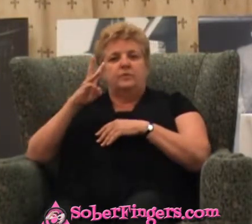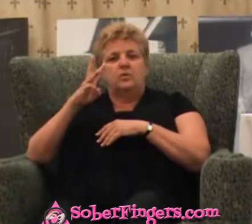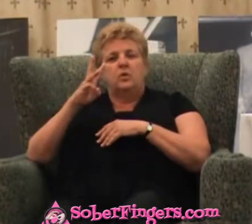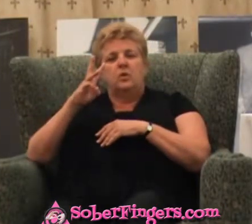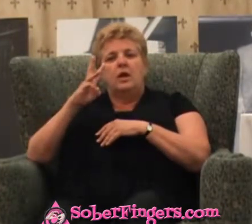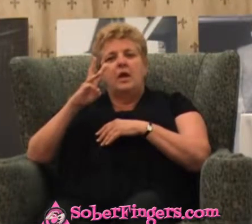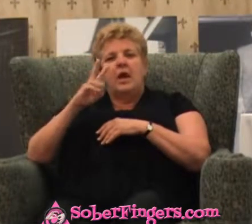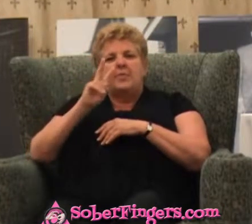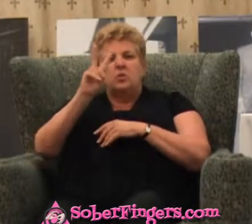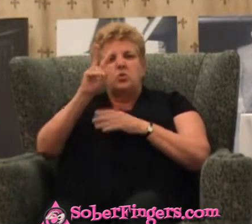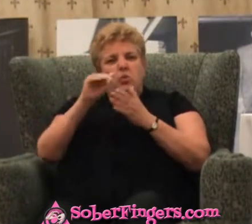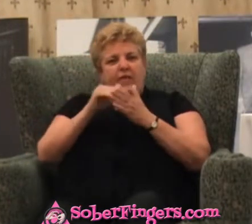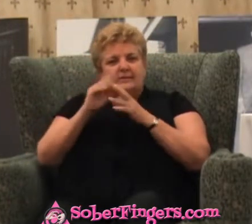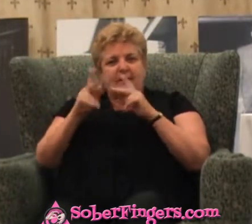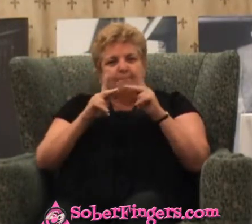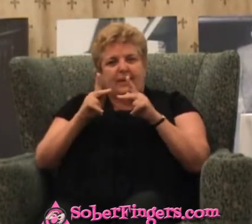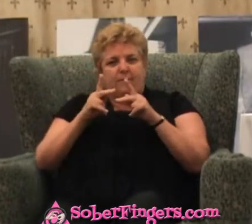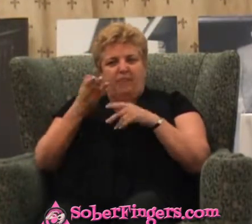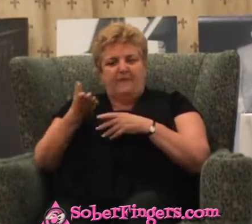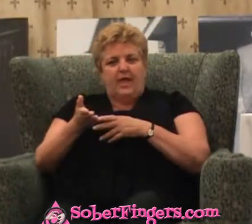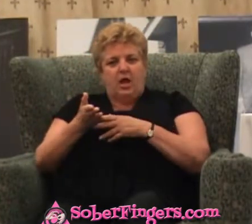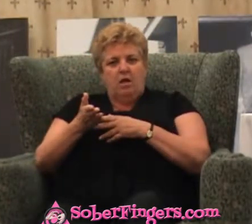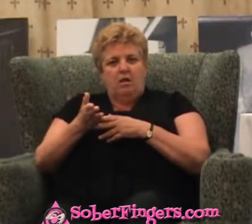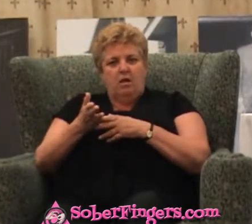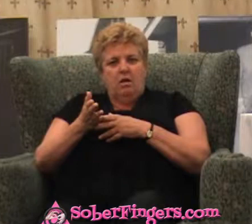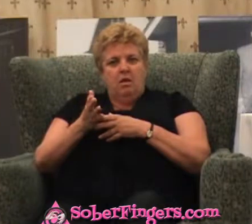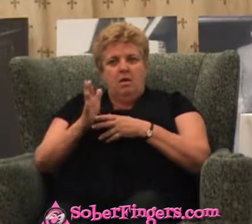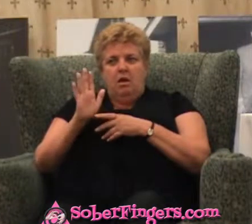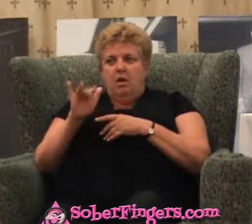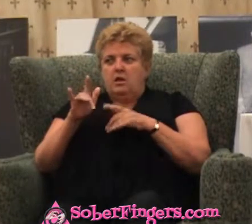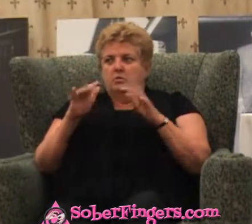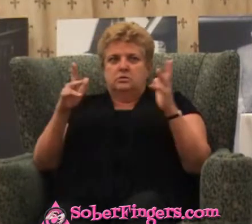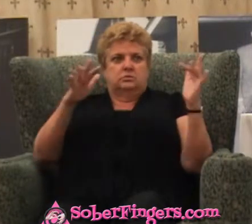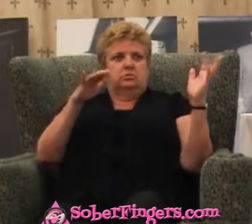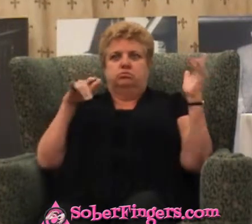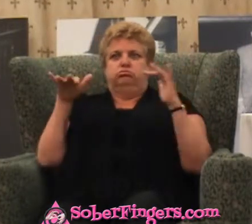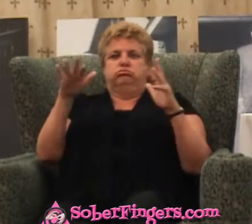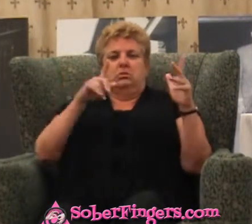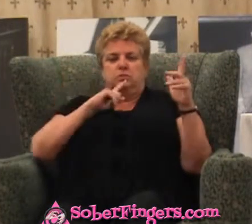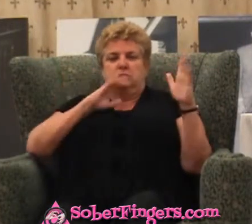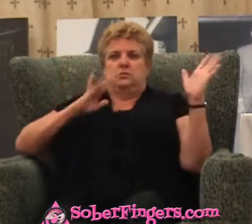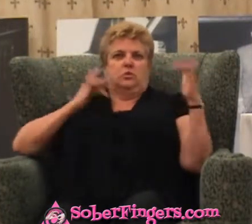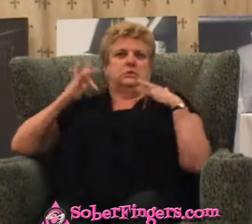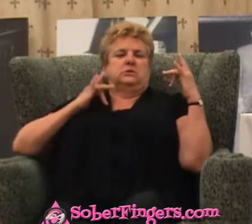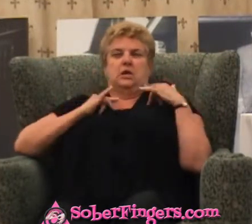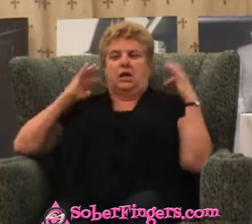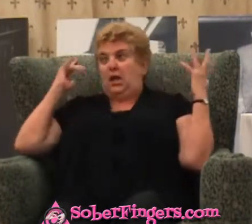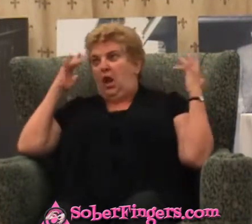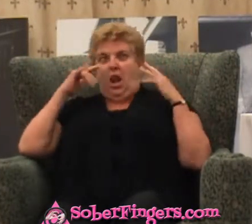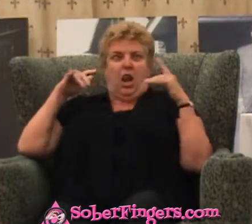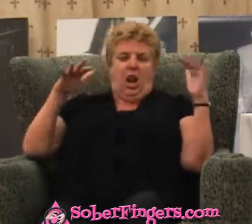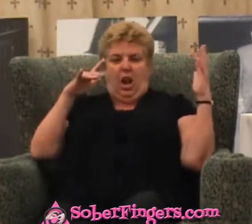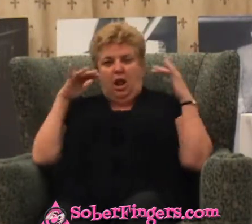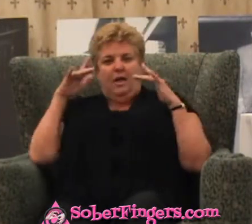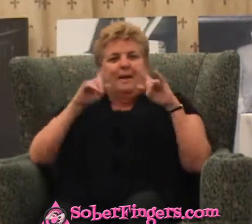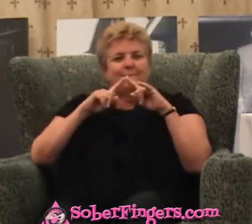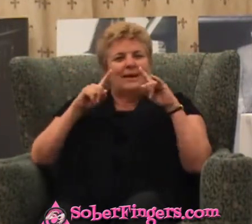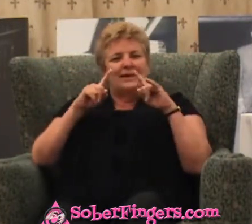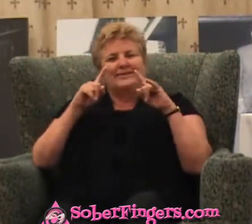there, and that place had the buzz of a Super Bowl. It was so exciting, but you know, it numbed me.